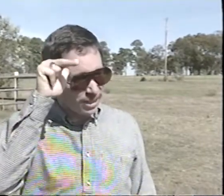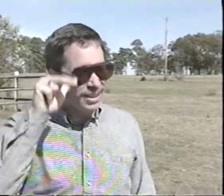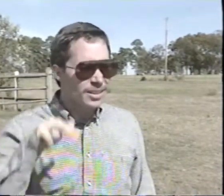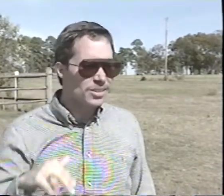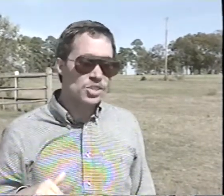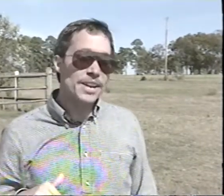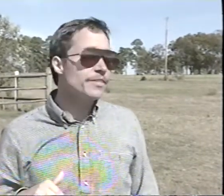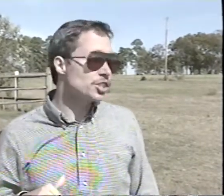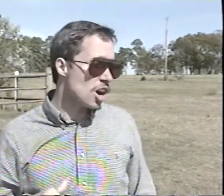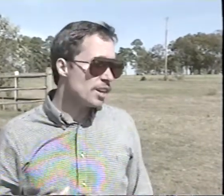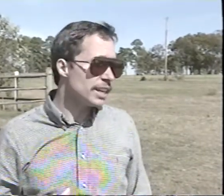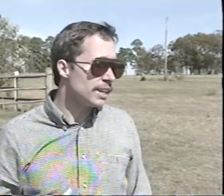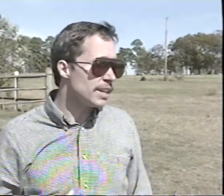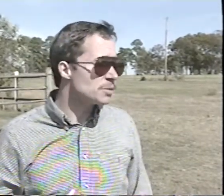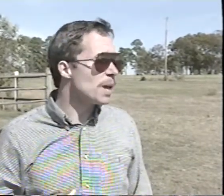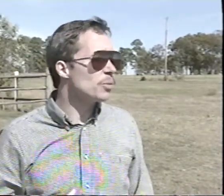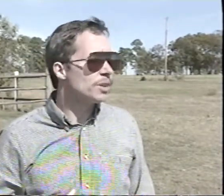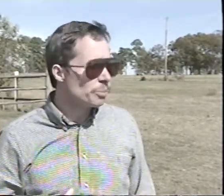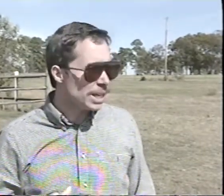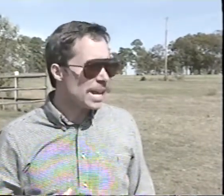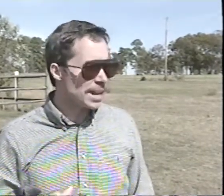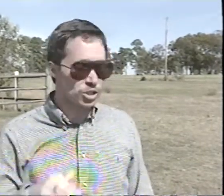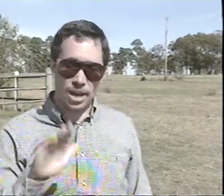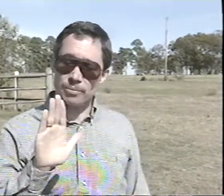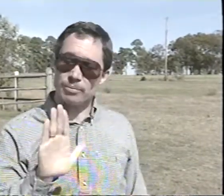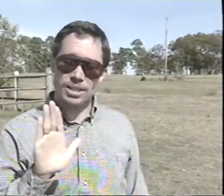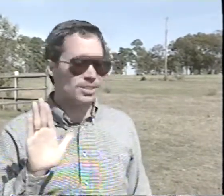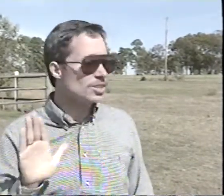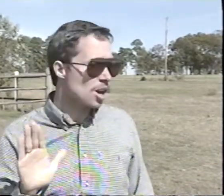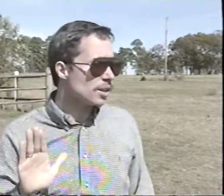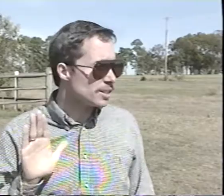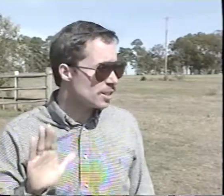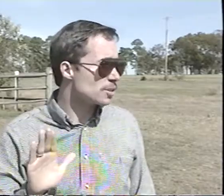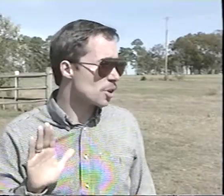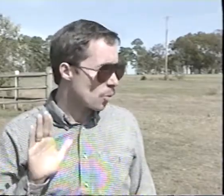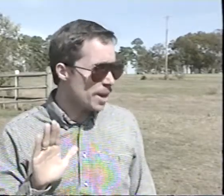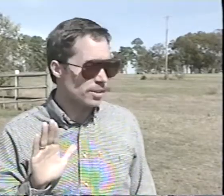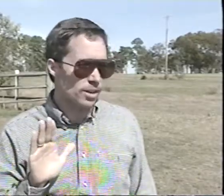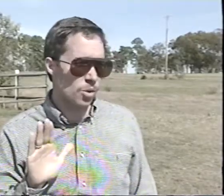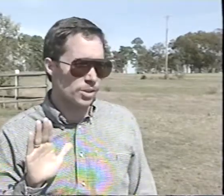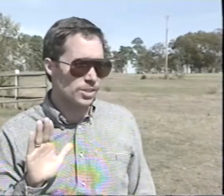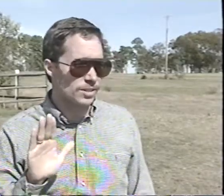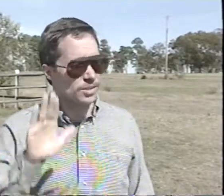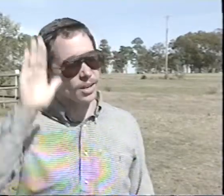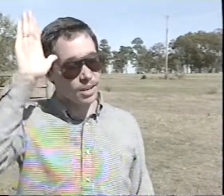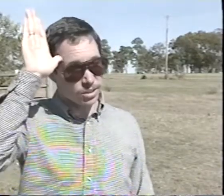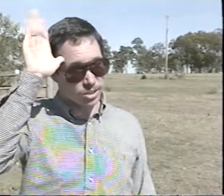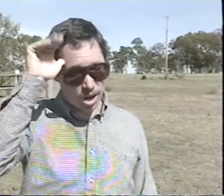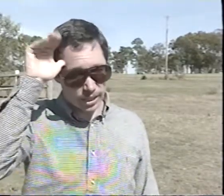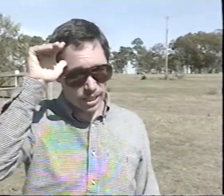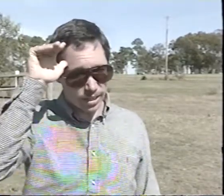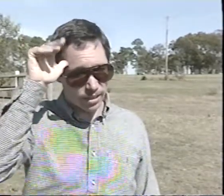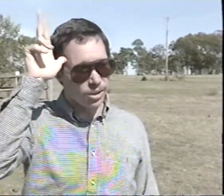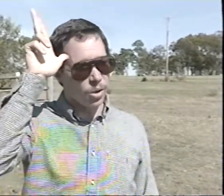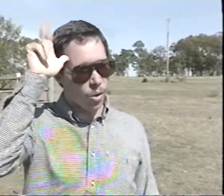The sign for donkey is made with a B hand shape because a donkey's ears are wider than a horse's. Donkey,